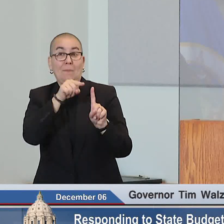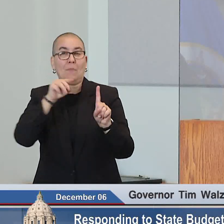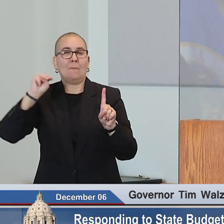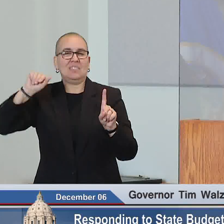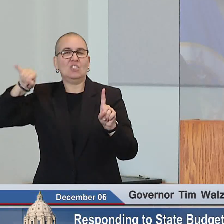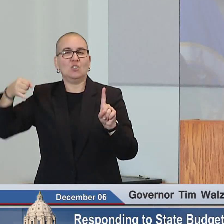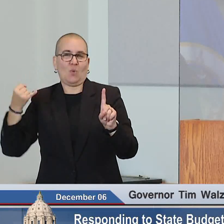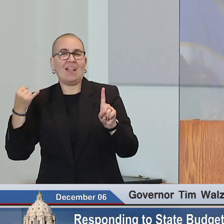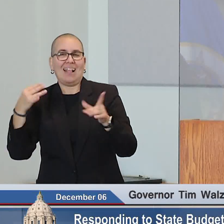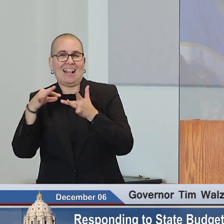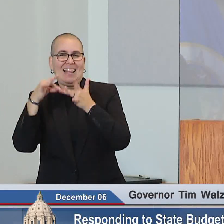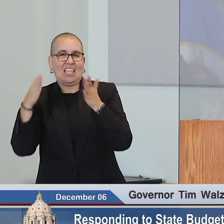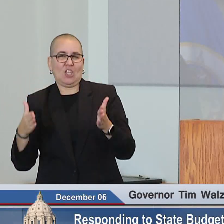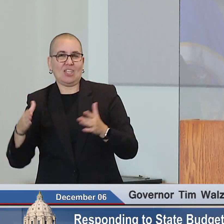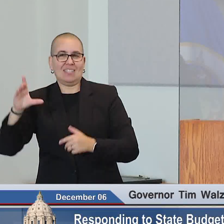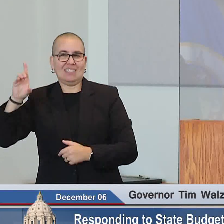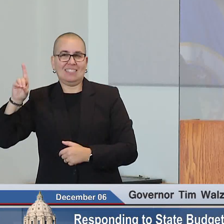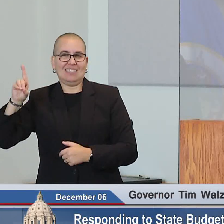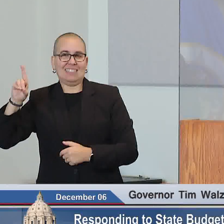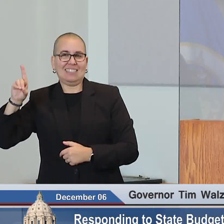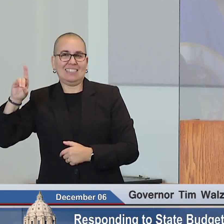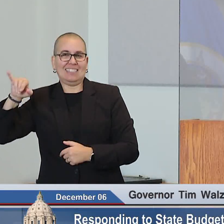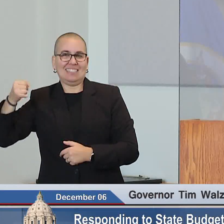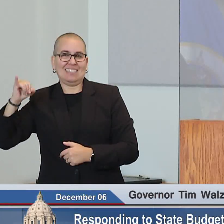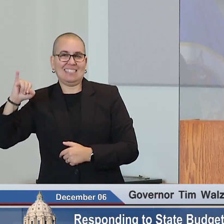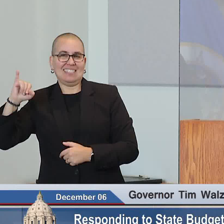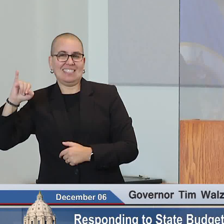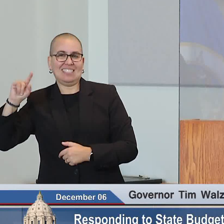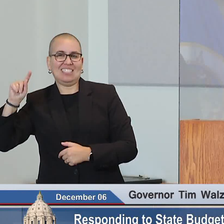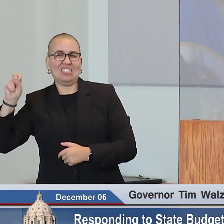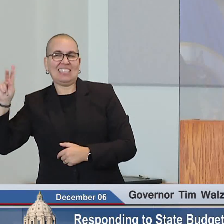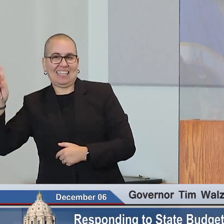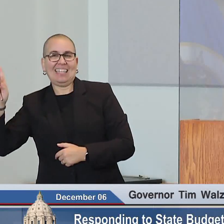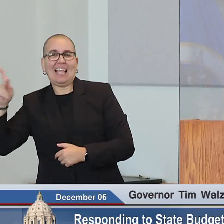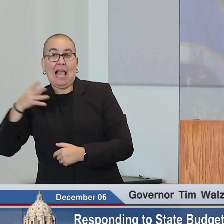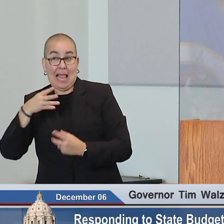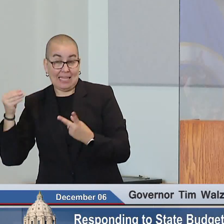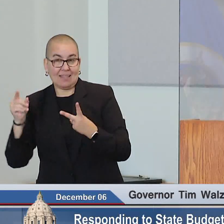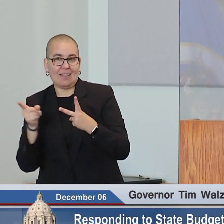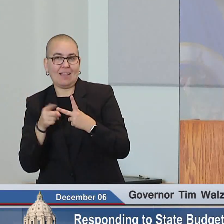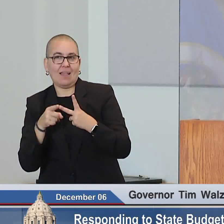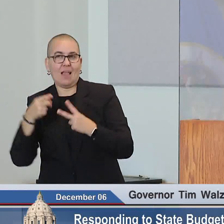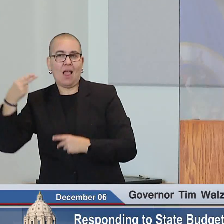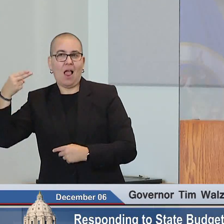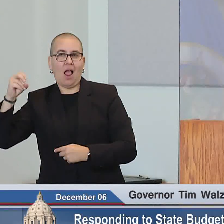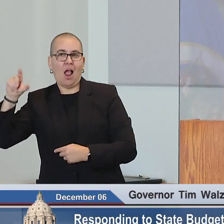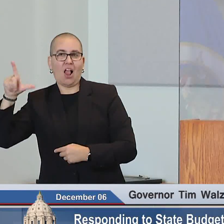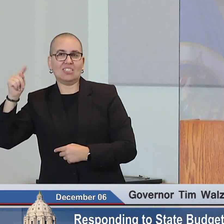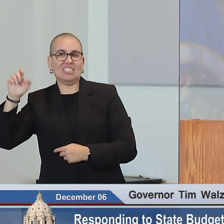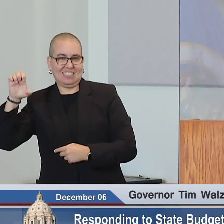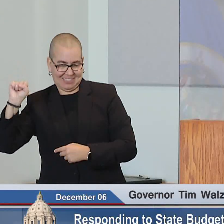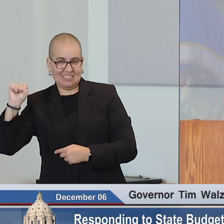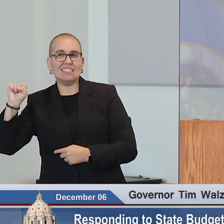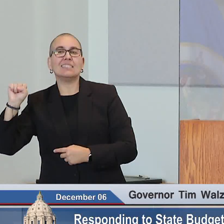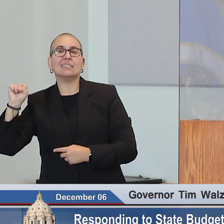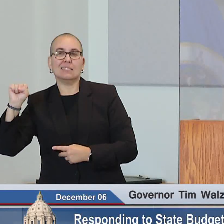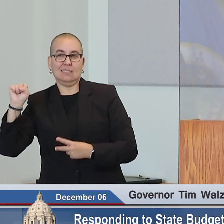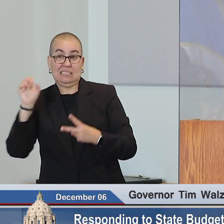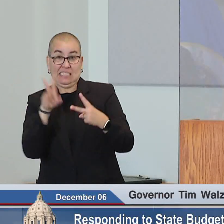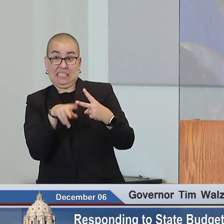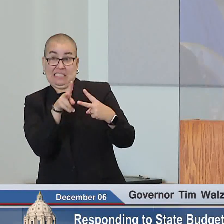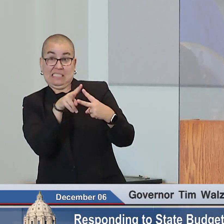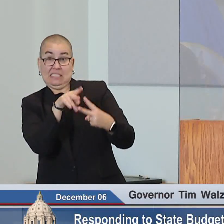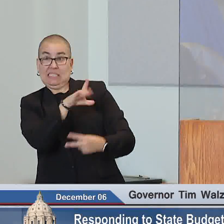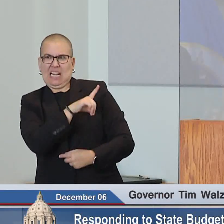from Minnesota Senate, and you're going to hear from Leader Long and Whip Hollins on what the legislative priorities are over there. We are